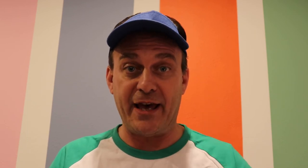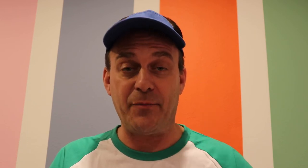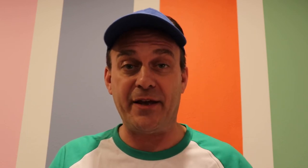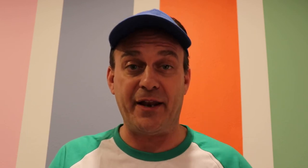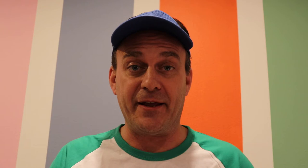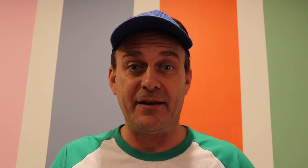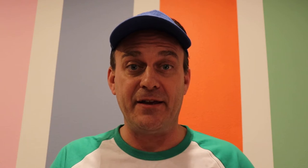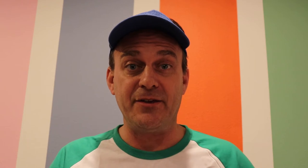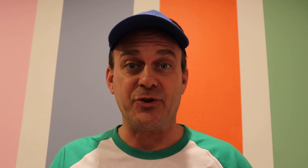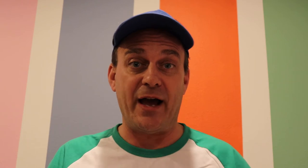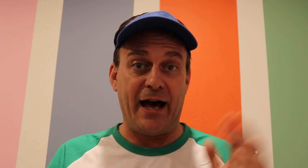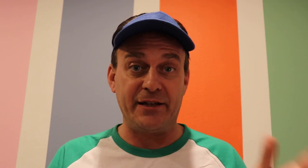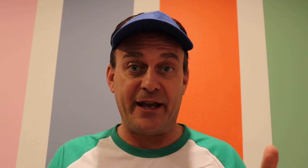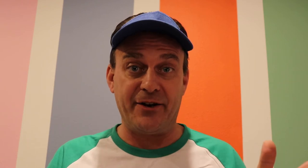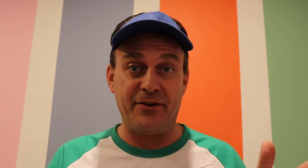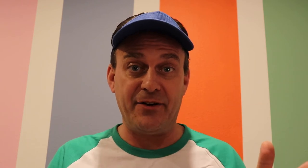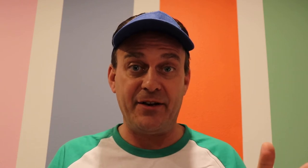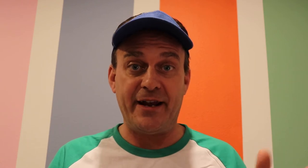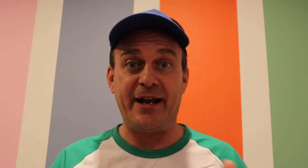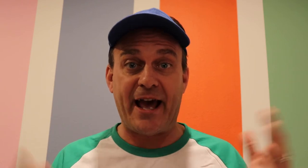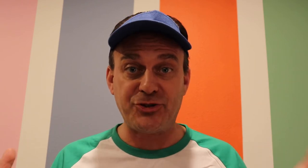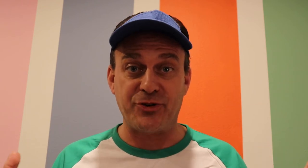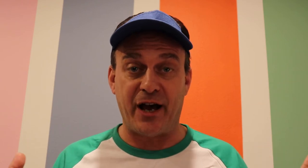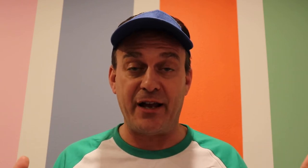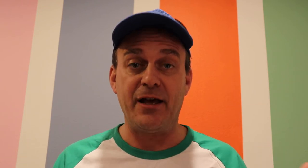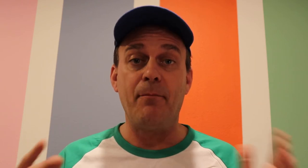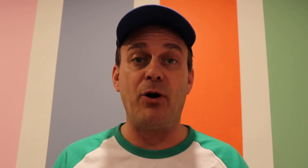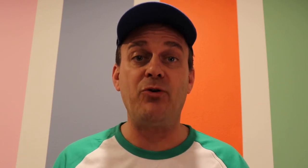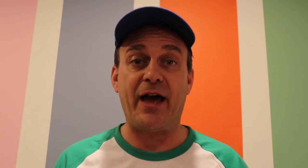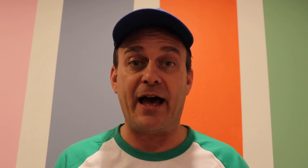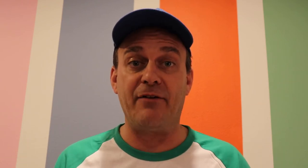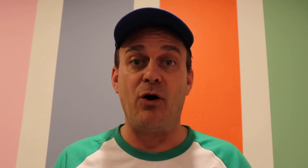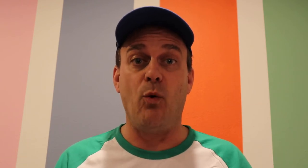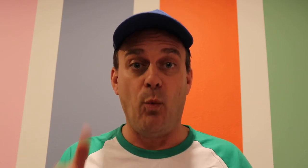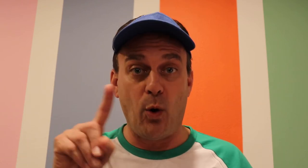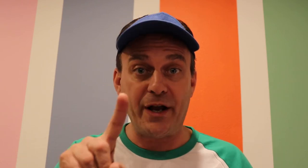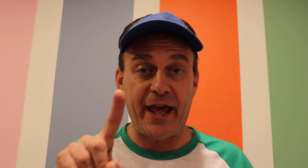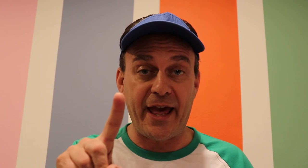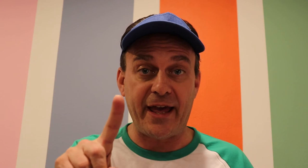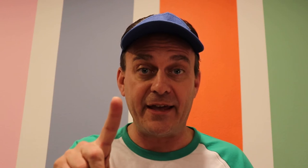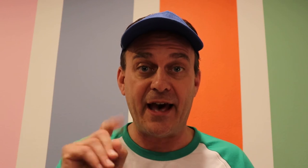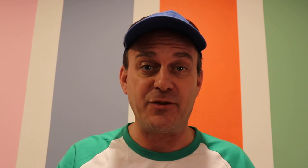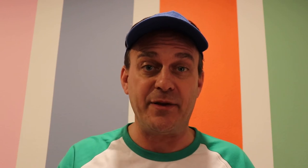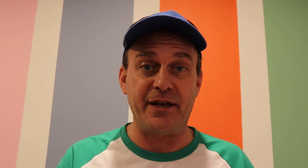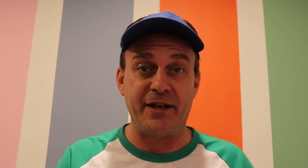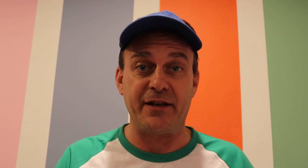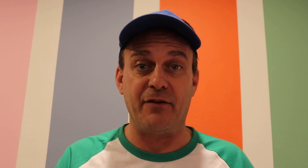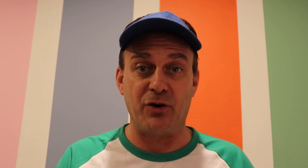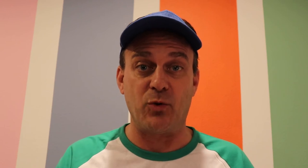the beginning. So alligator and astronaut both have one A at the beginning of their